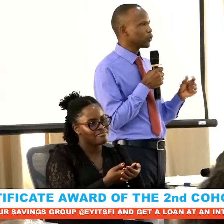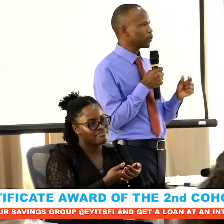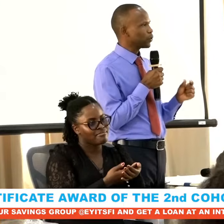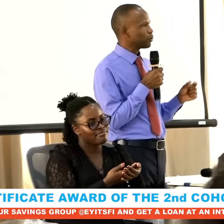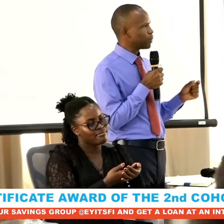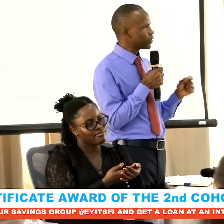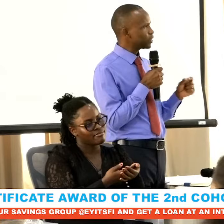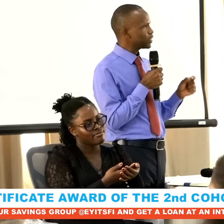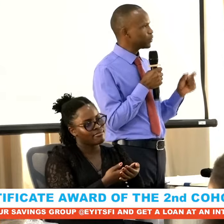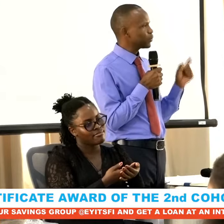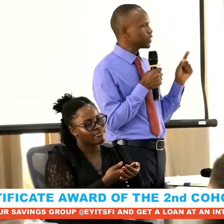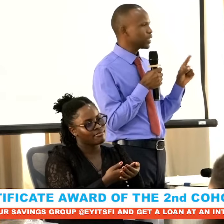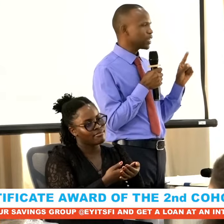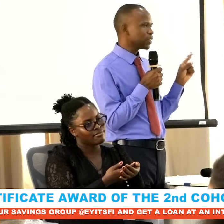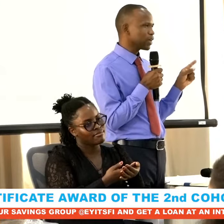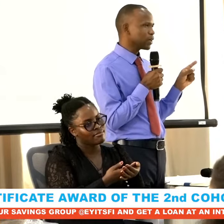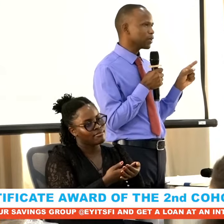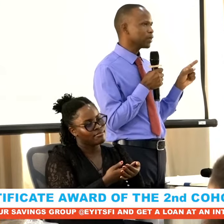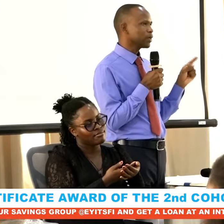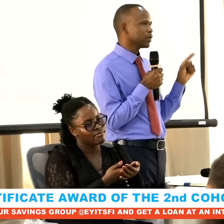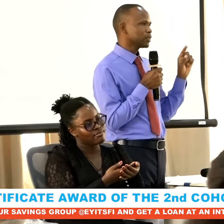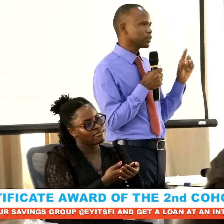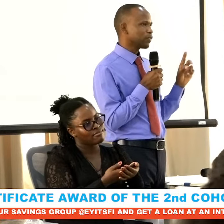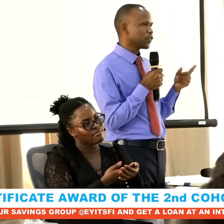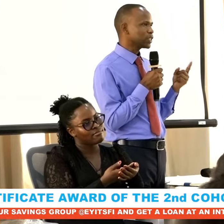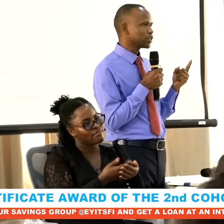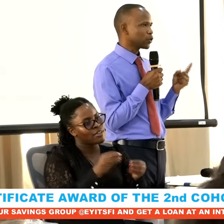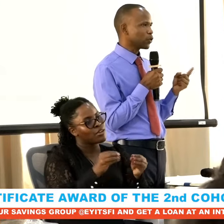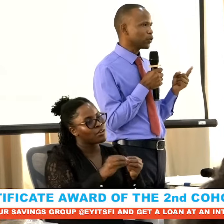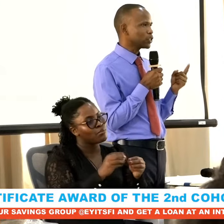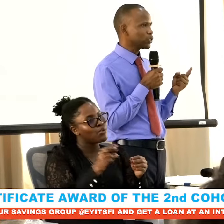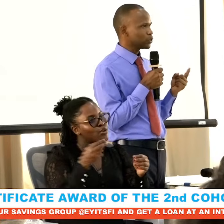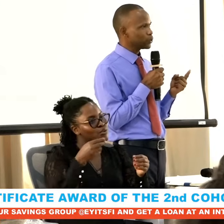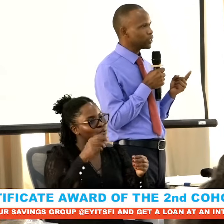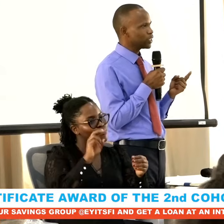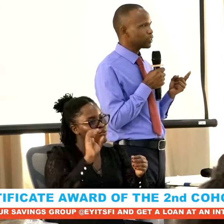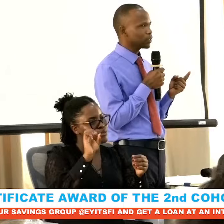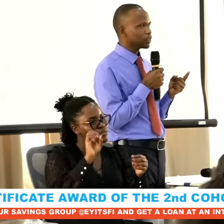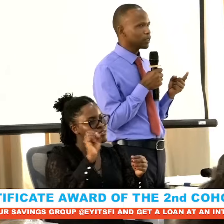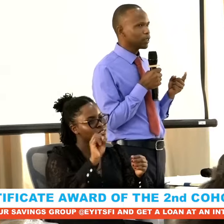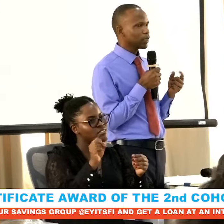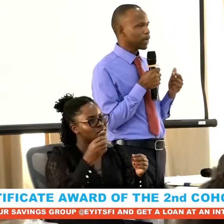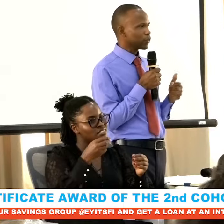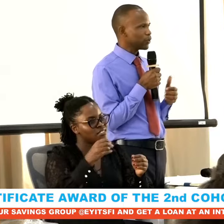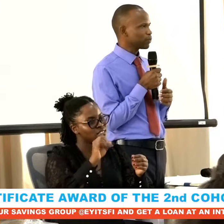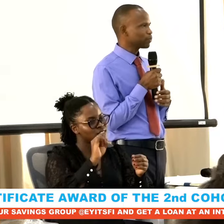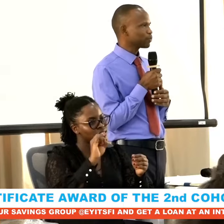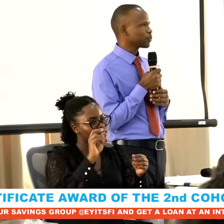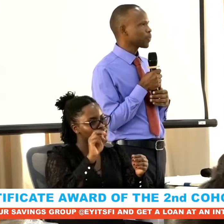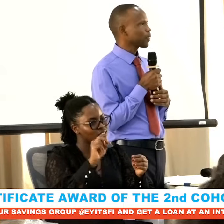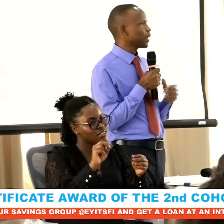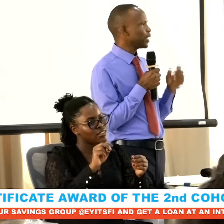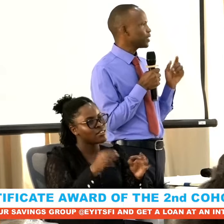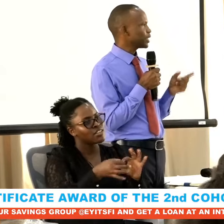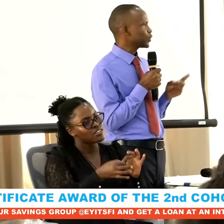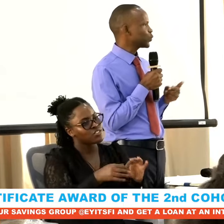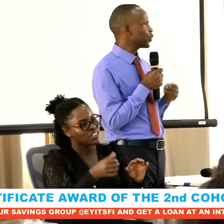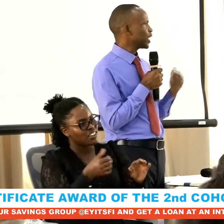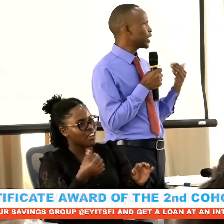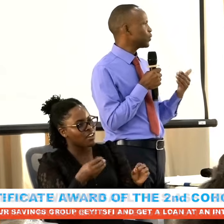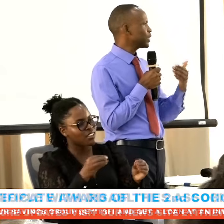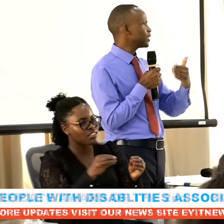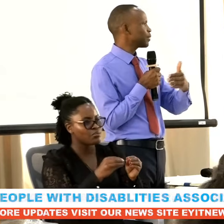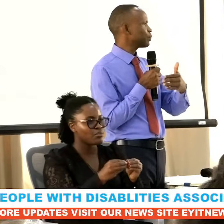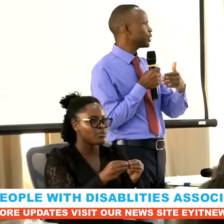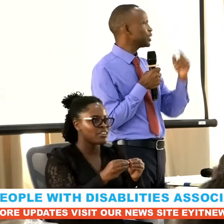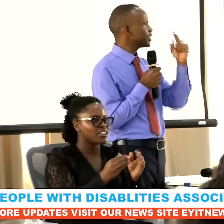he cooperated with another first cohort student, Karim, and the two are